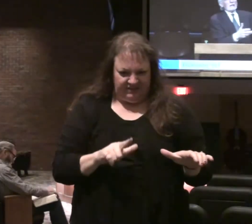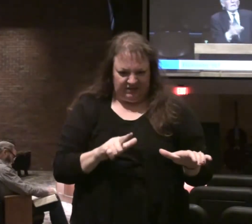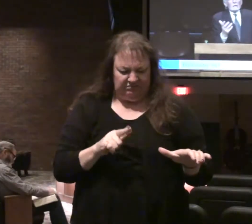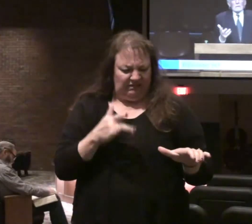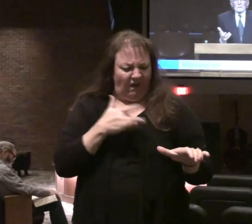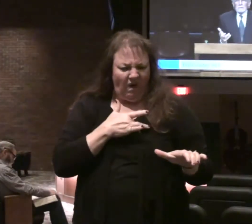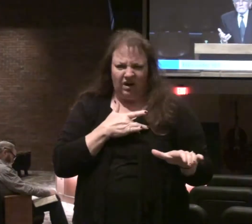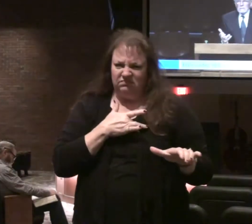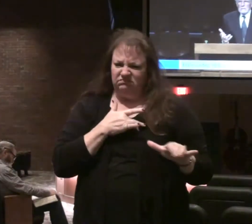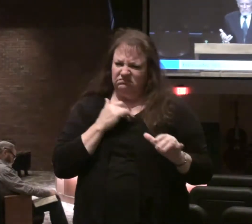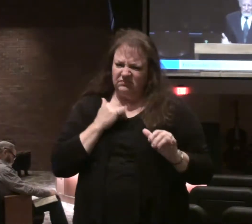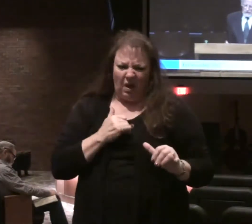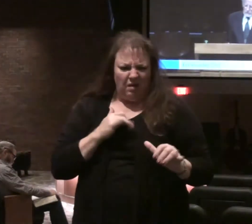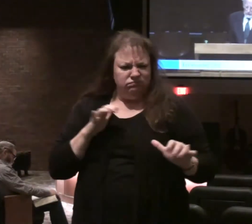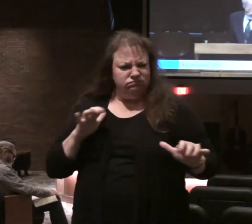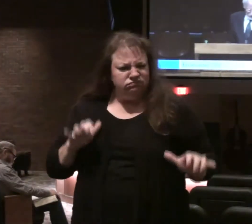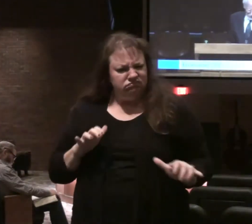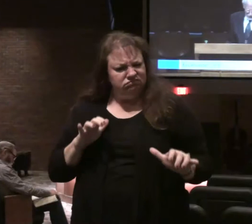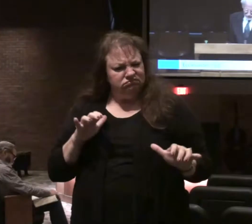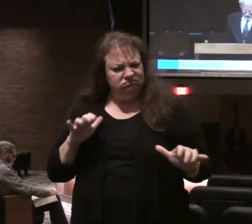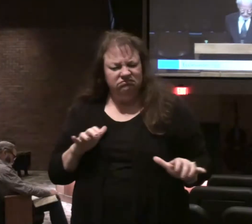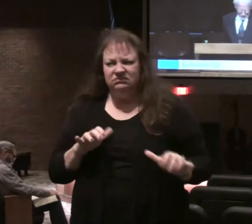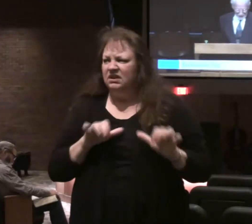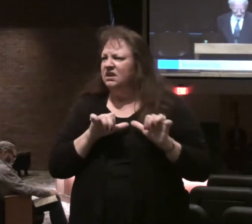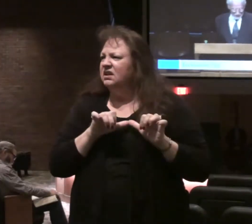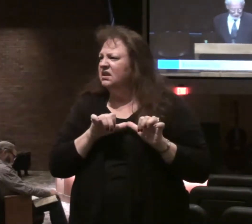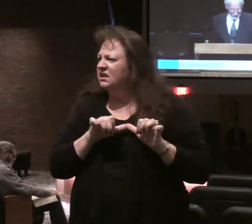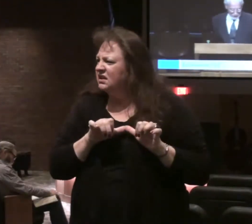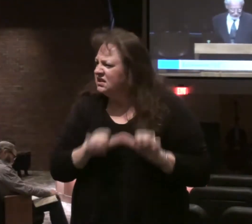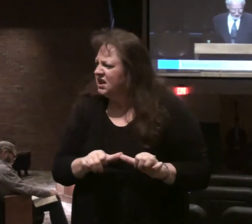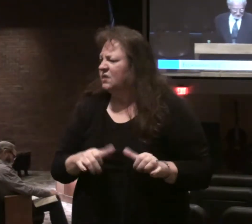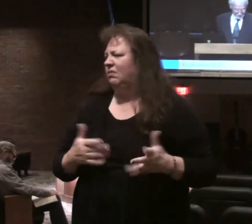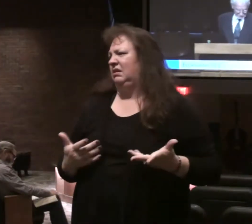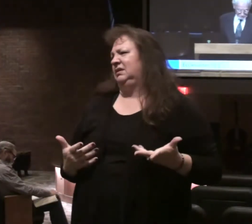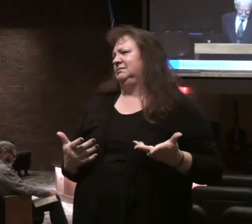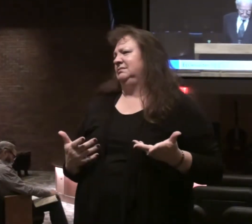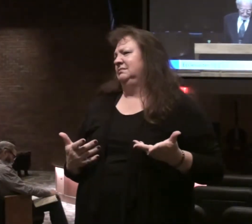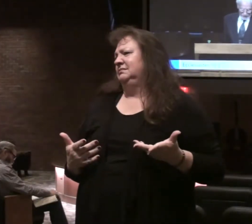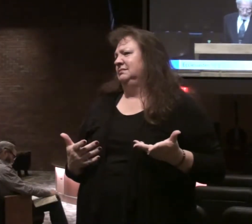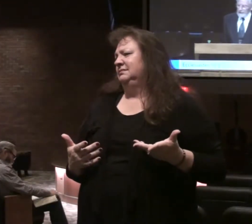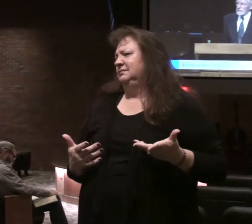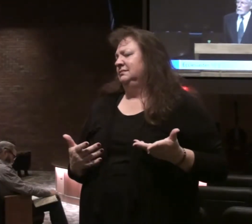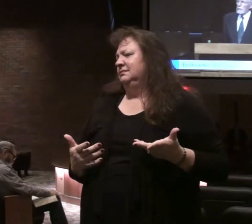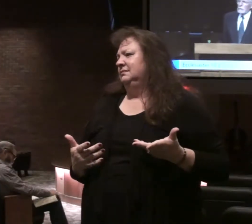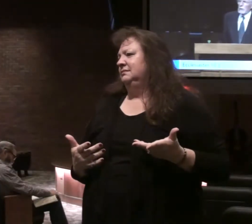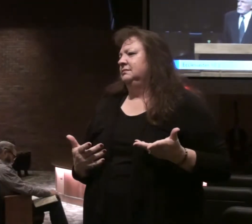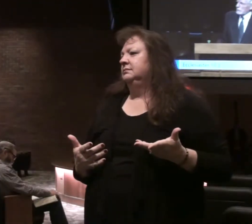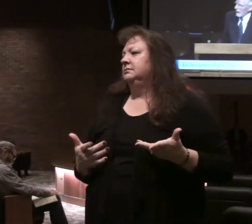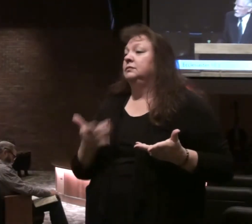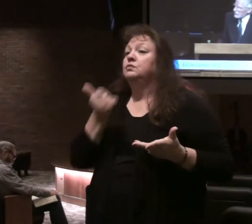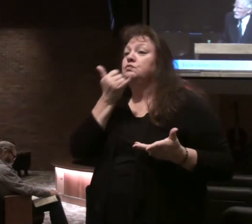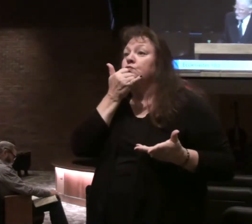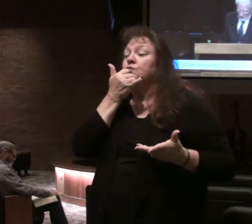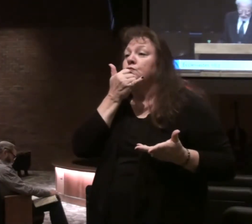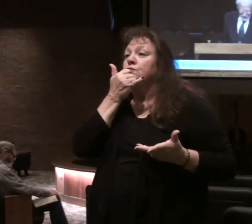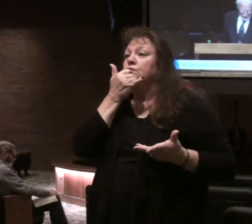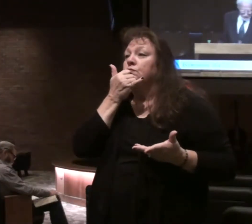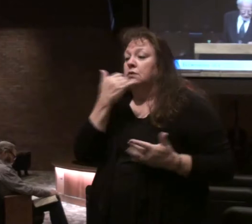of evil. Continually, as we saw in chapter 9, verse 3. It's going the wrong